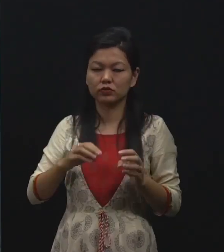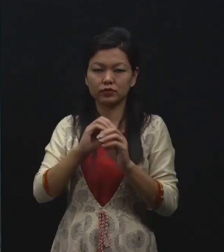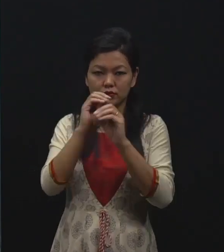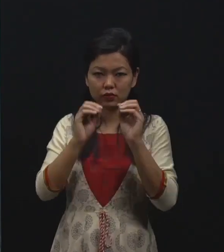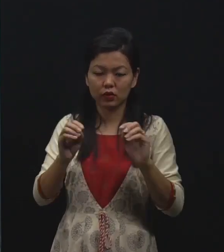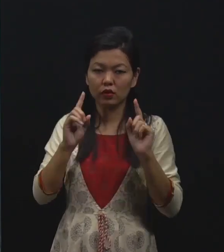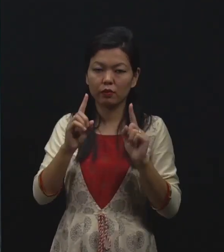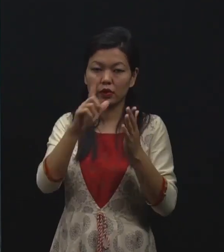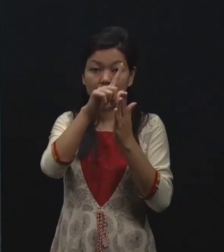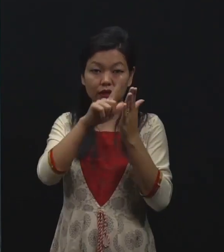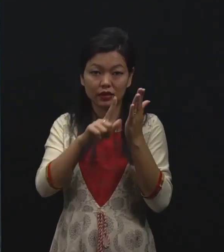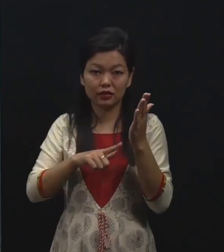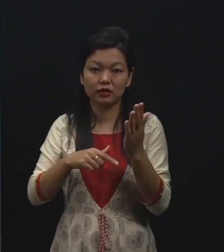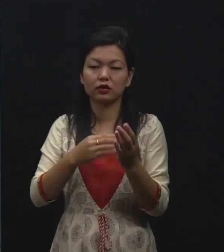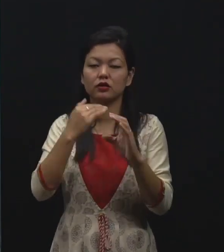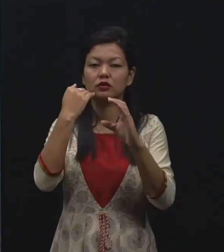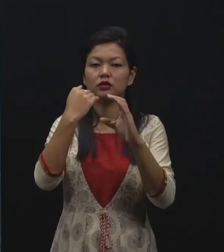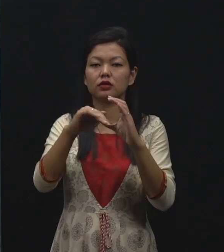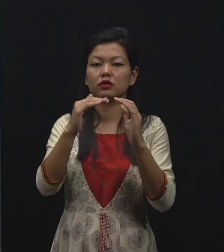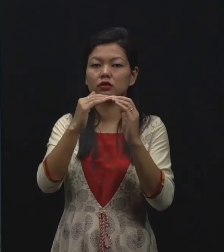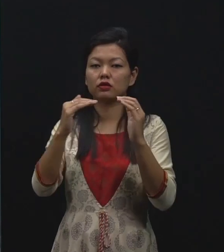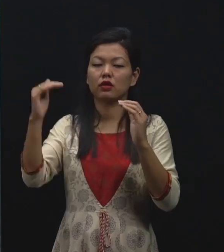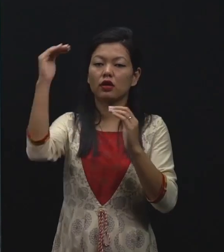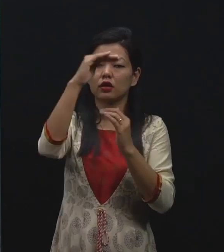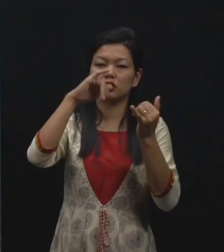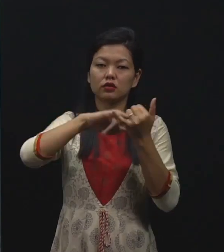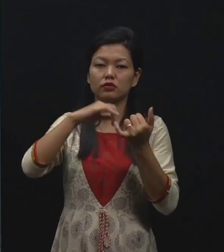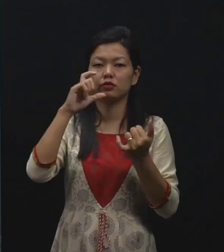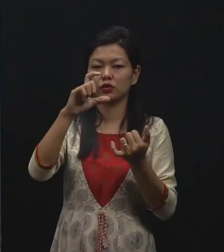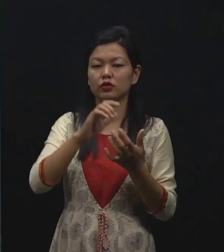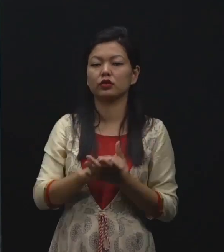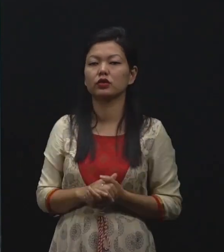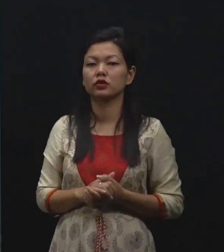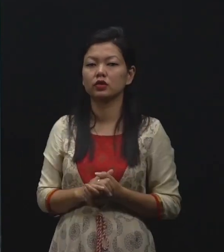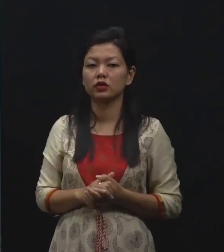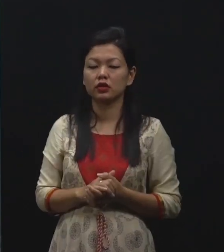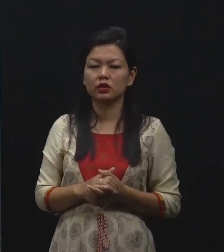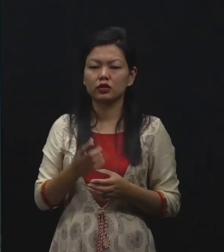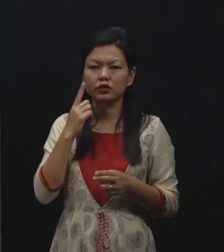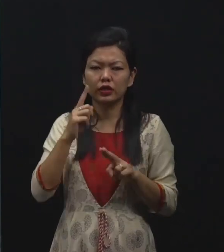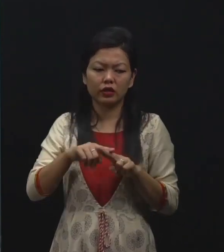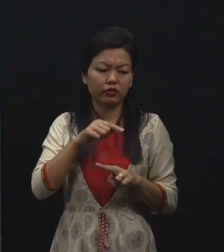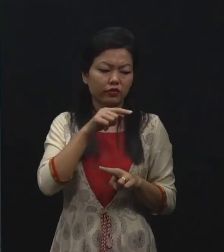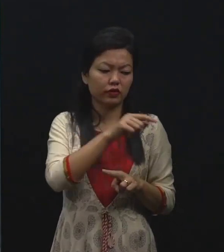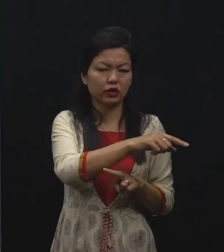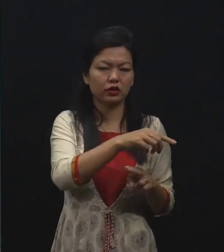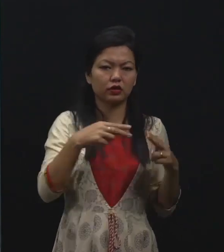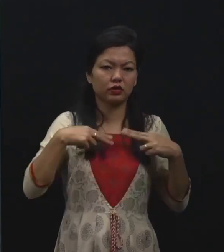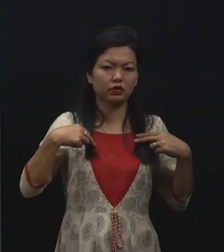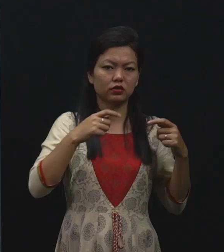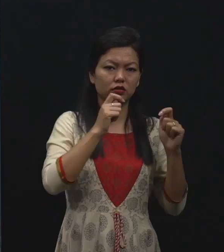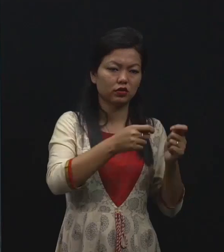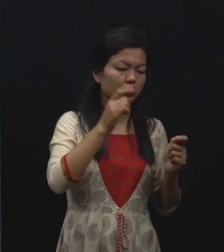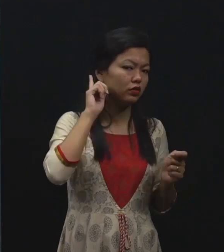go without receiving justice, but justice will be given in one or the other courts. All right, now